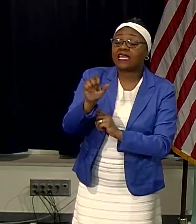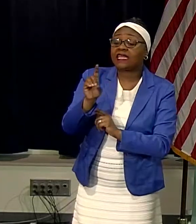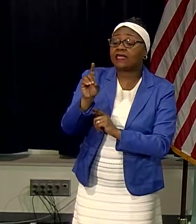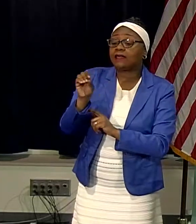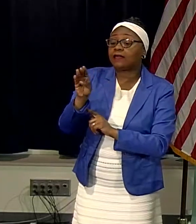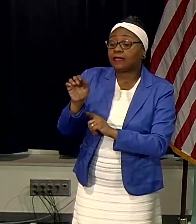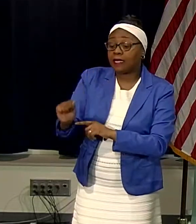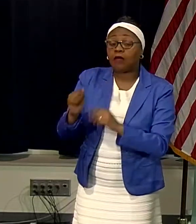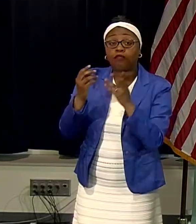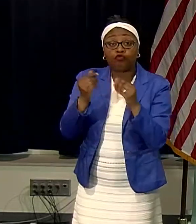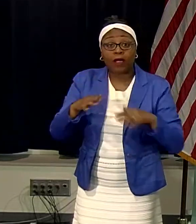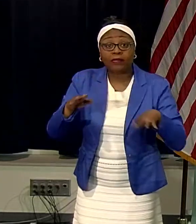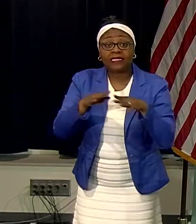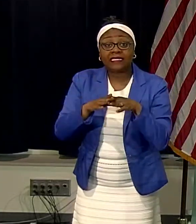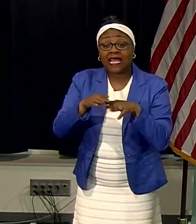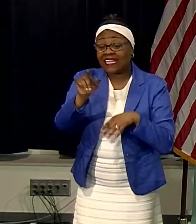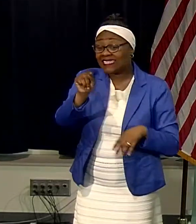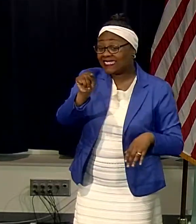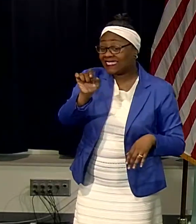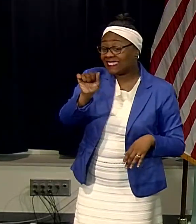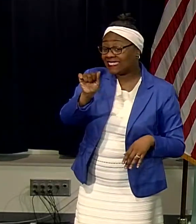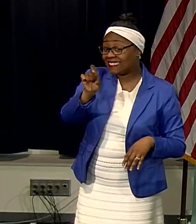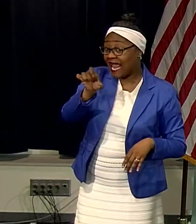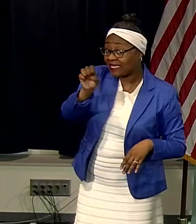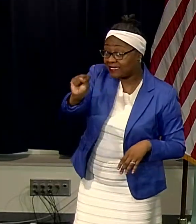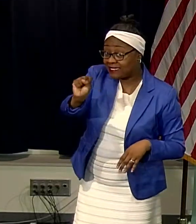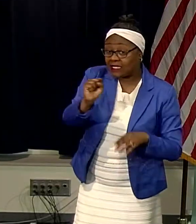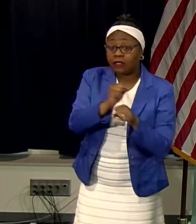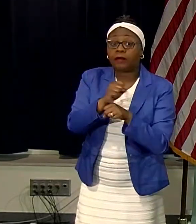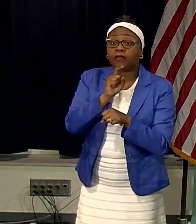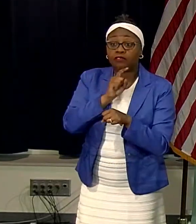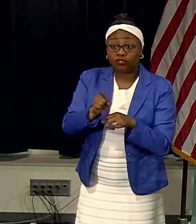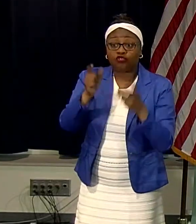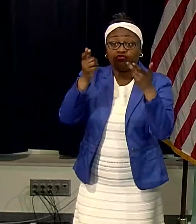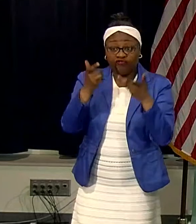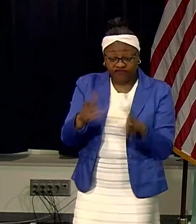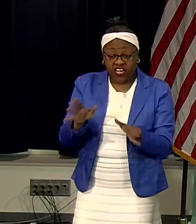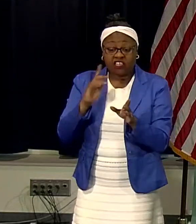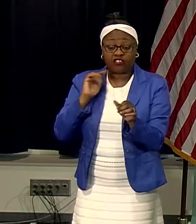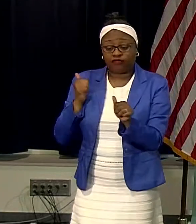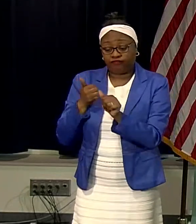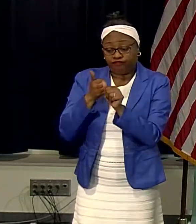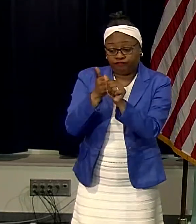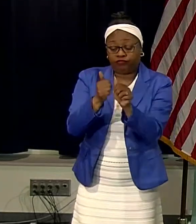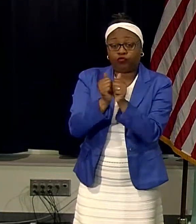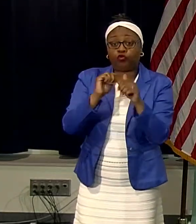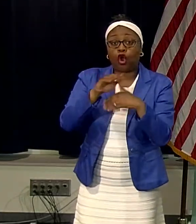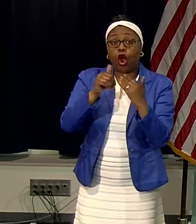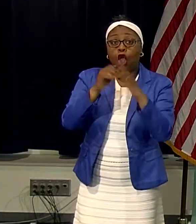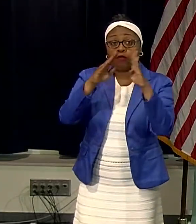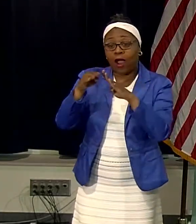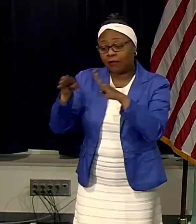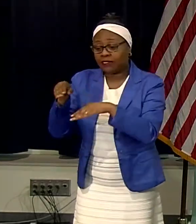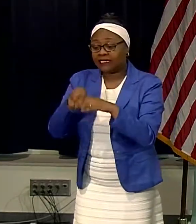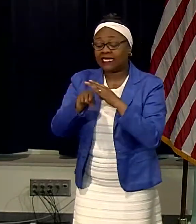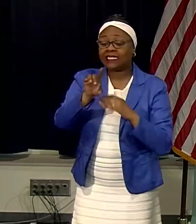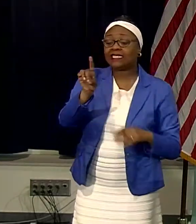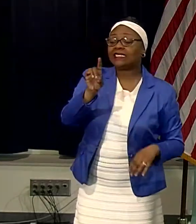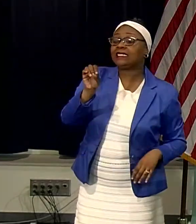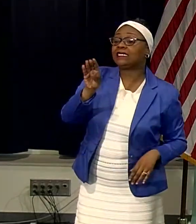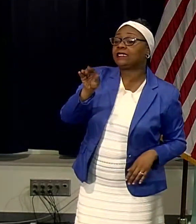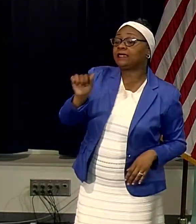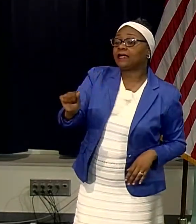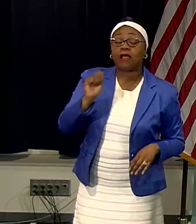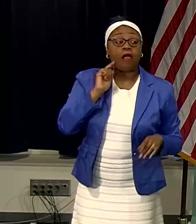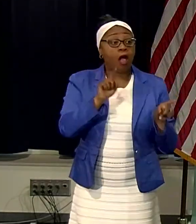far as taxes, we check to make sure you are compliant and up to date with taxes on all properties within the DLBA. Also,